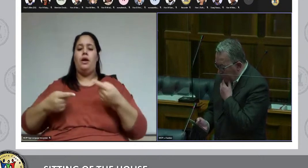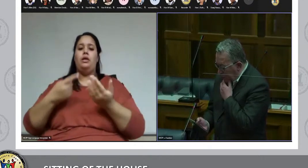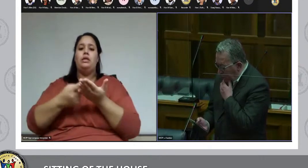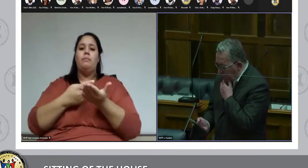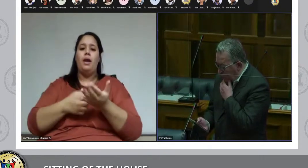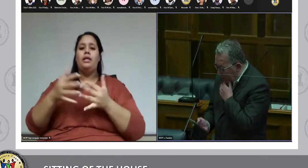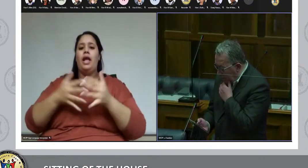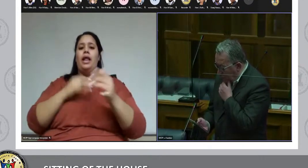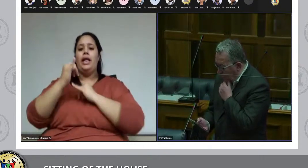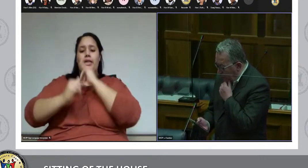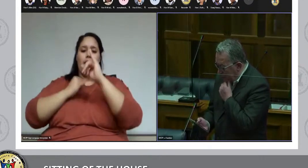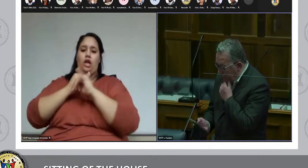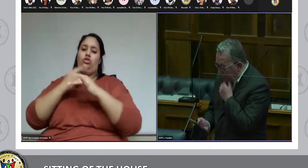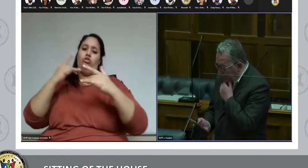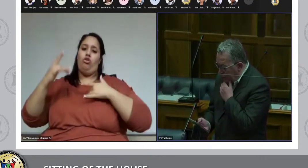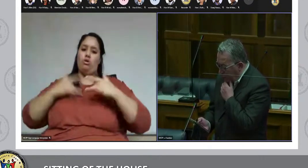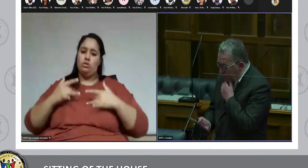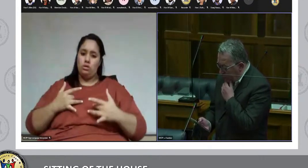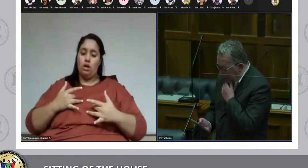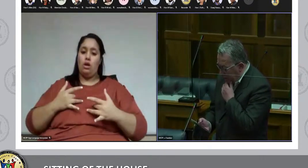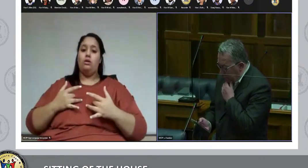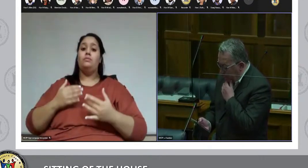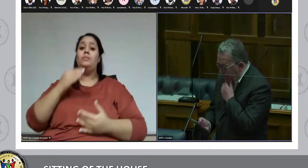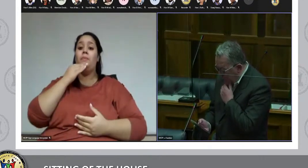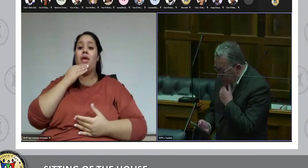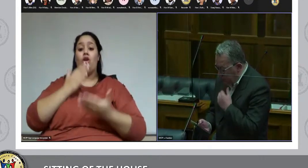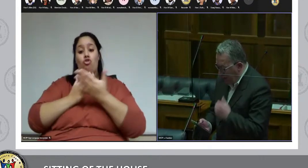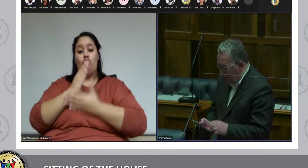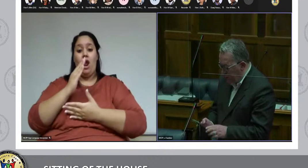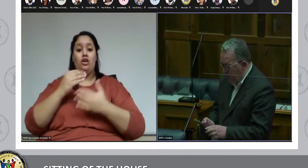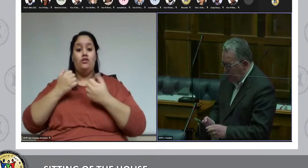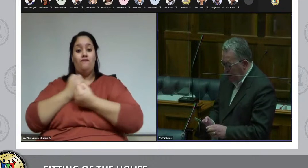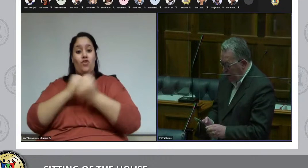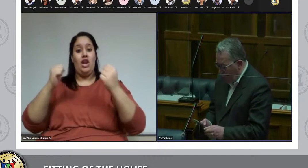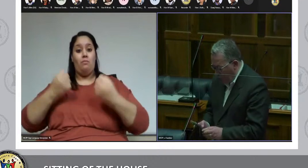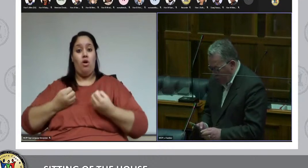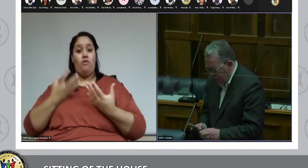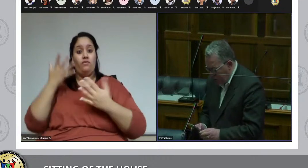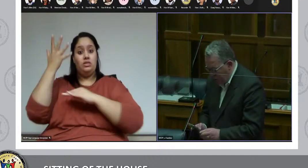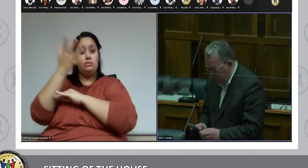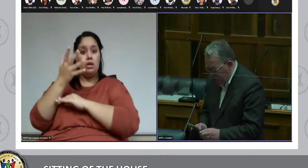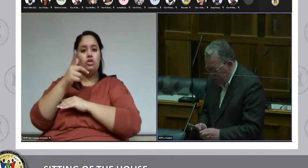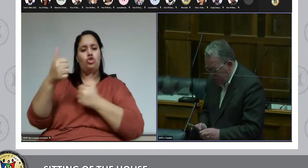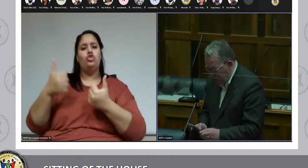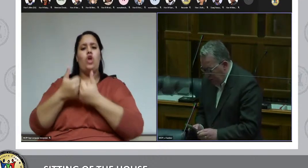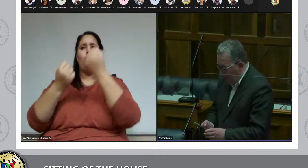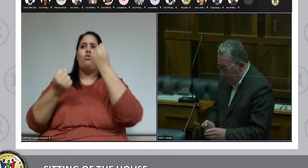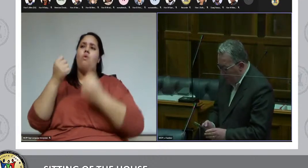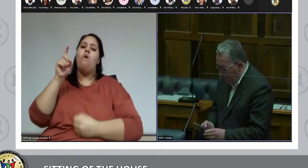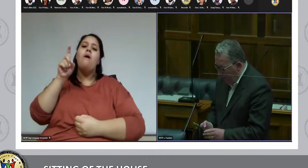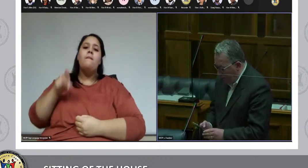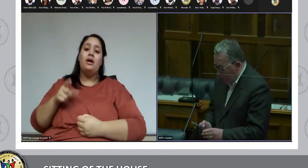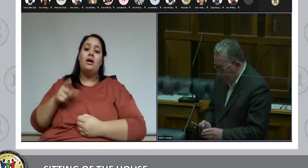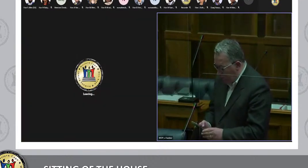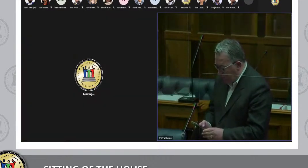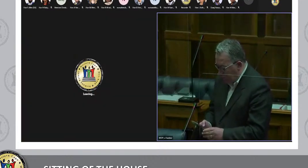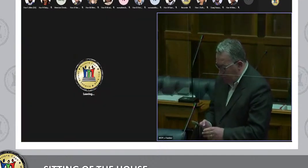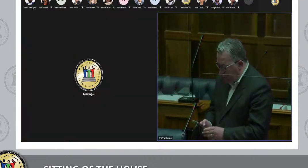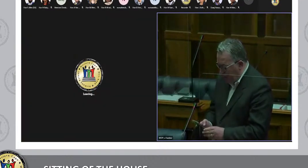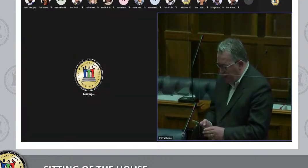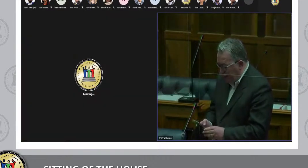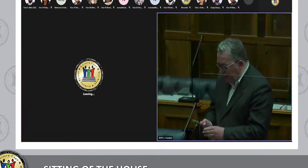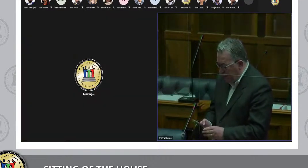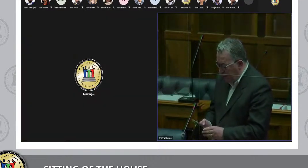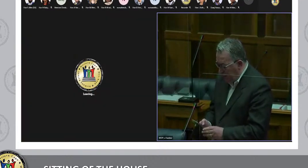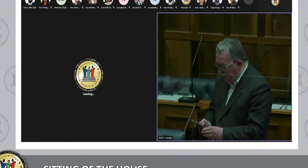concern. The betrayal of the right to freedom of speech must be challenged in court. Last week, the MEC for local government